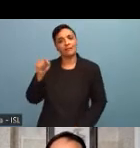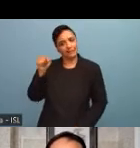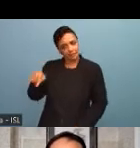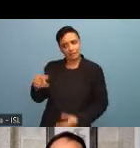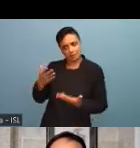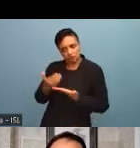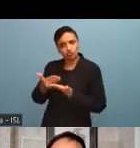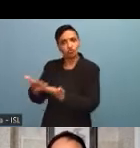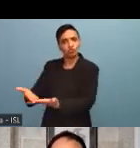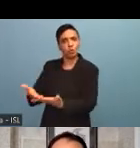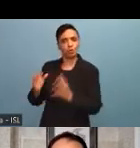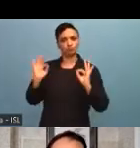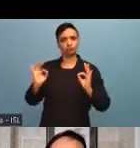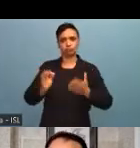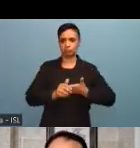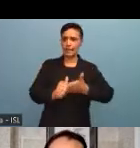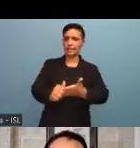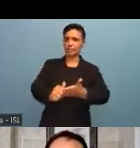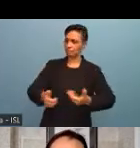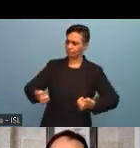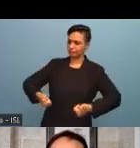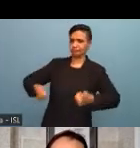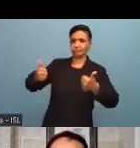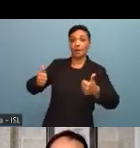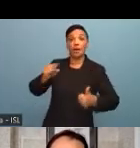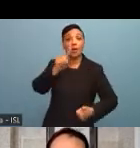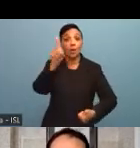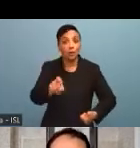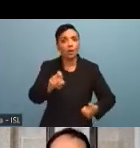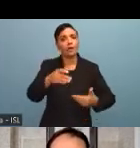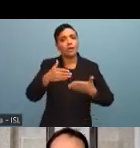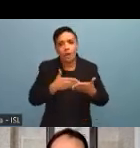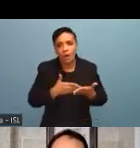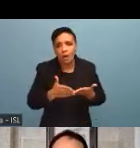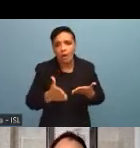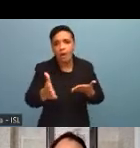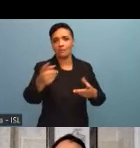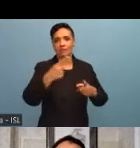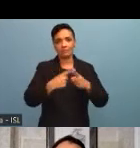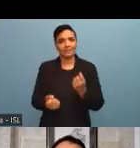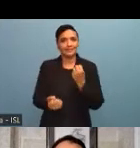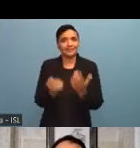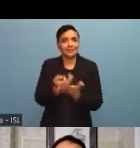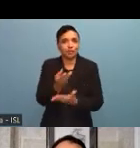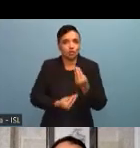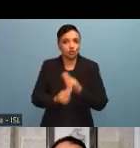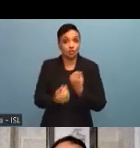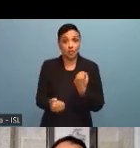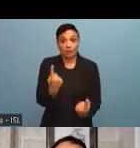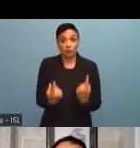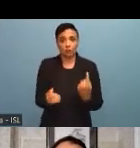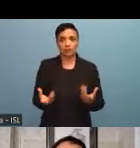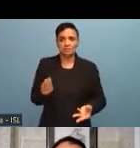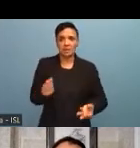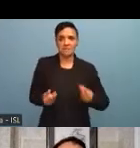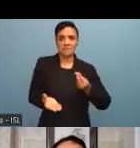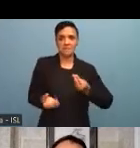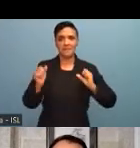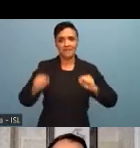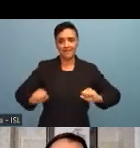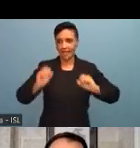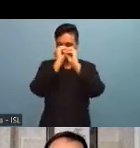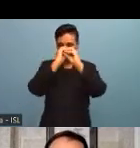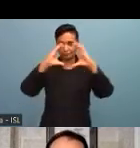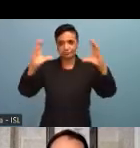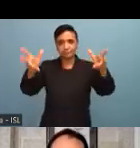of national leadership because it embraces long-term social and economic opportunity by delivering clear vision. So to this